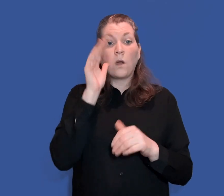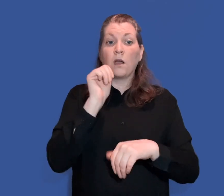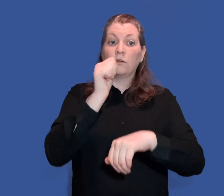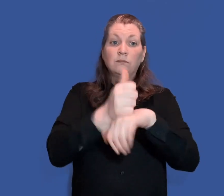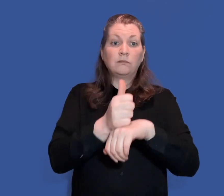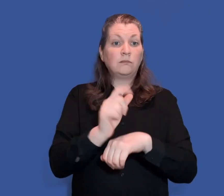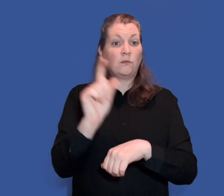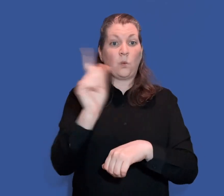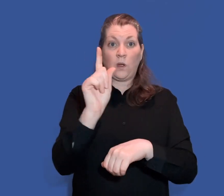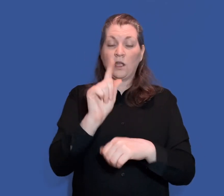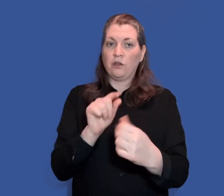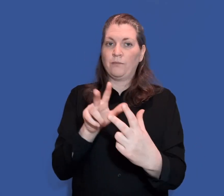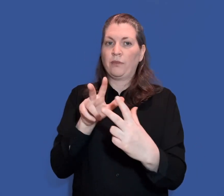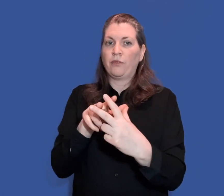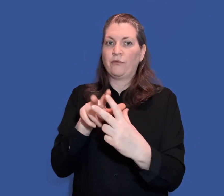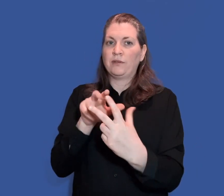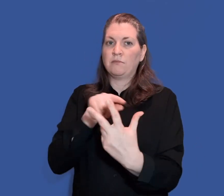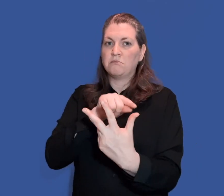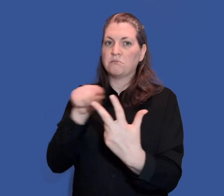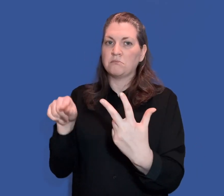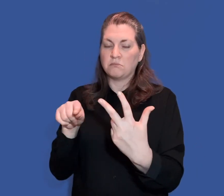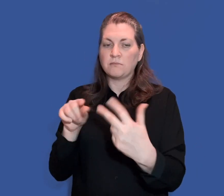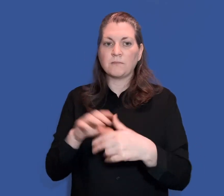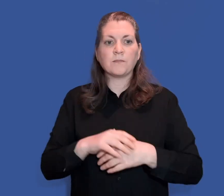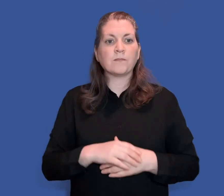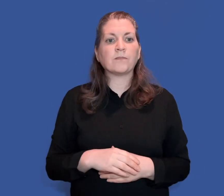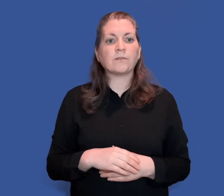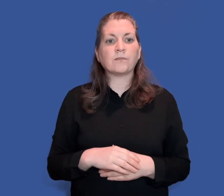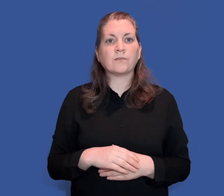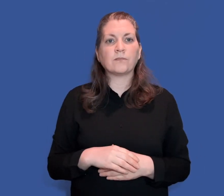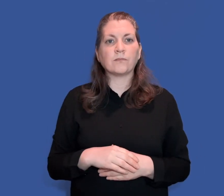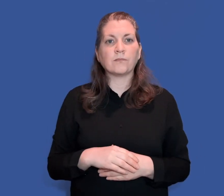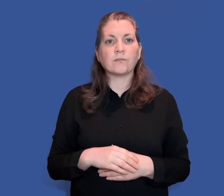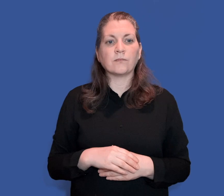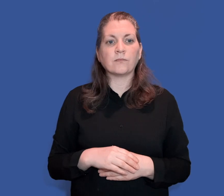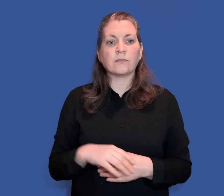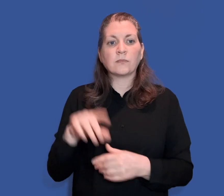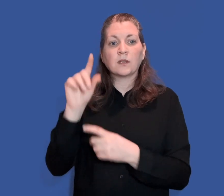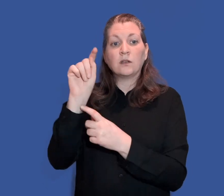throughout the state of Rhode Island as follows.